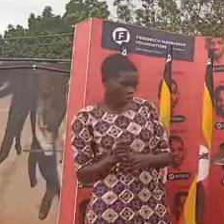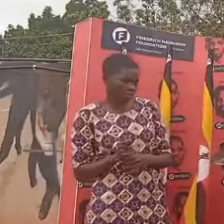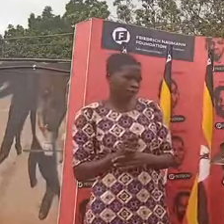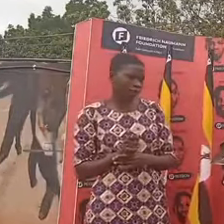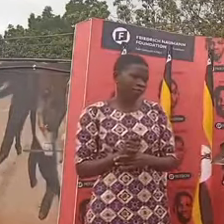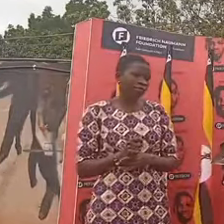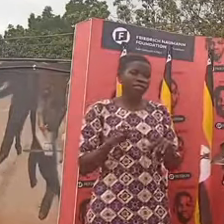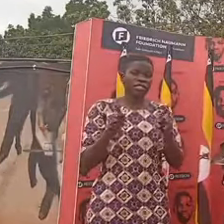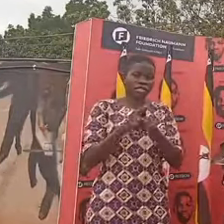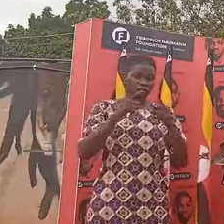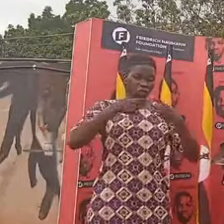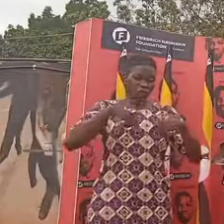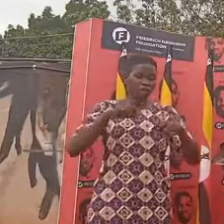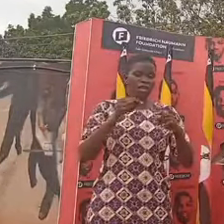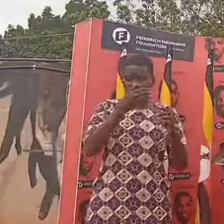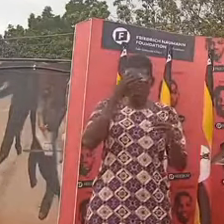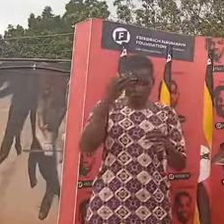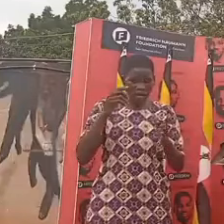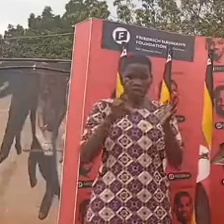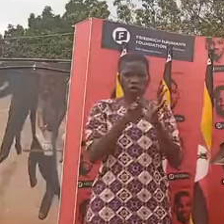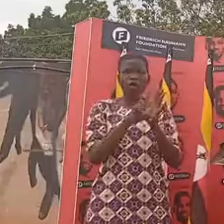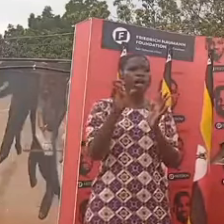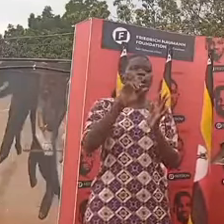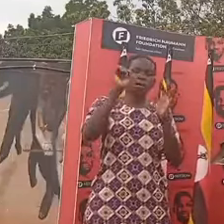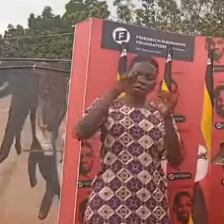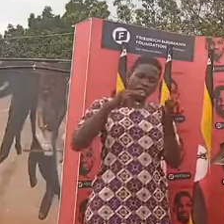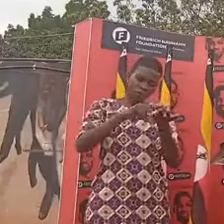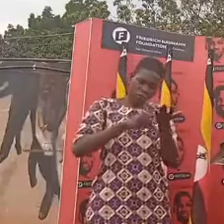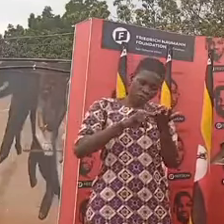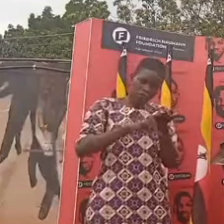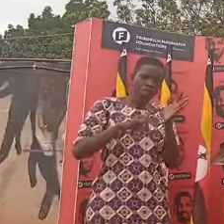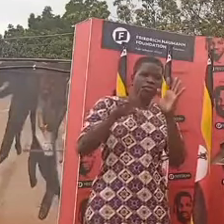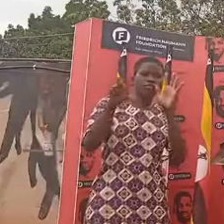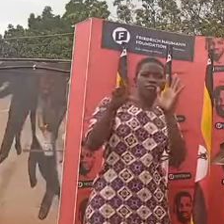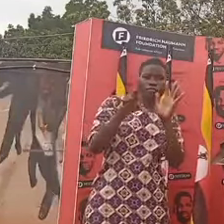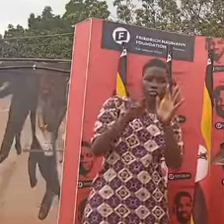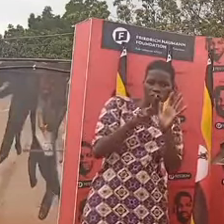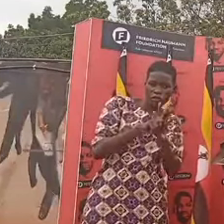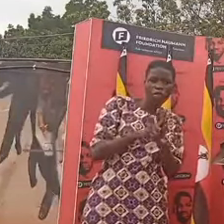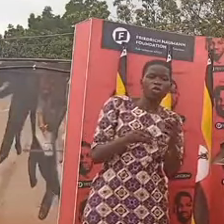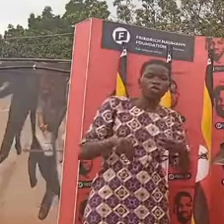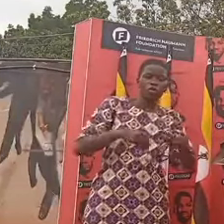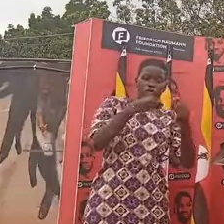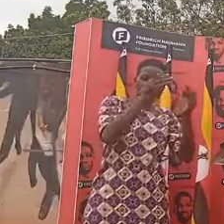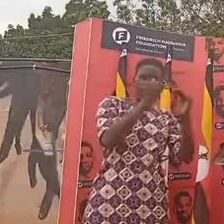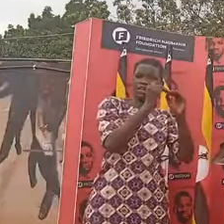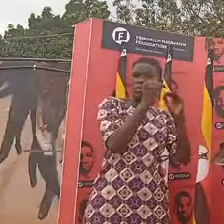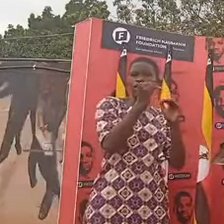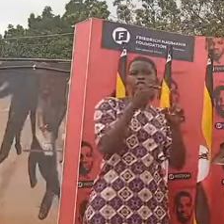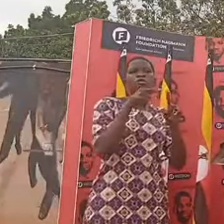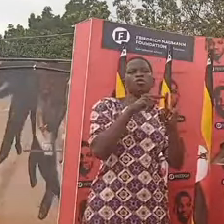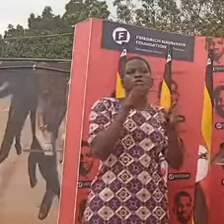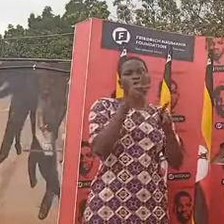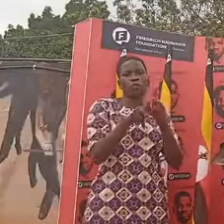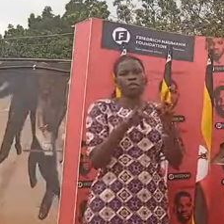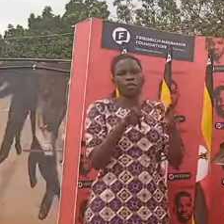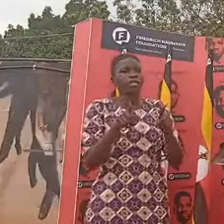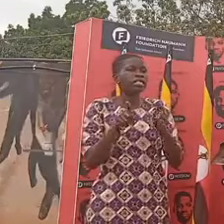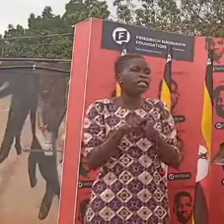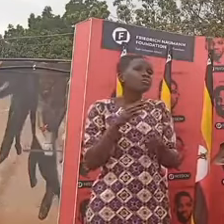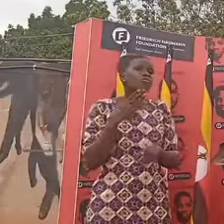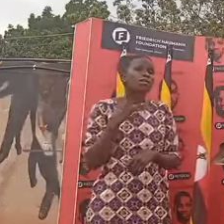okulaba nga tufunira bannaffe amazima n'obwenkanya era twagala okugamba abanna security bonna n'aba police